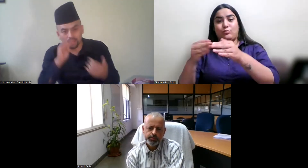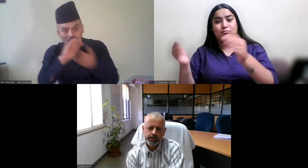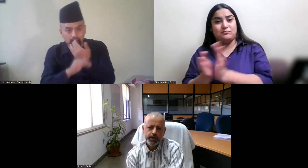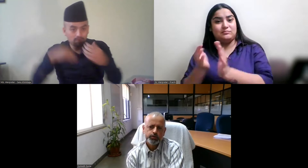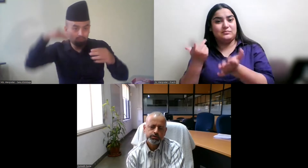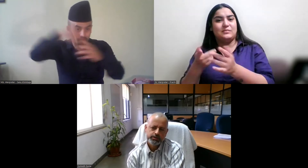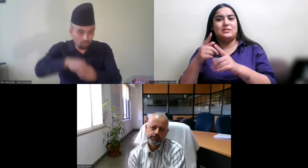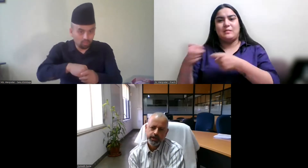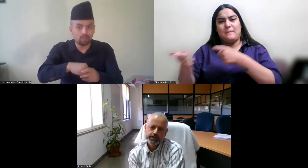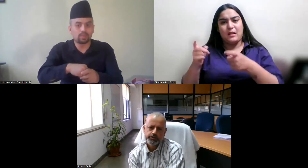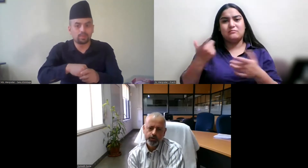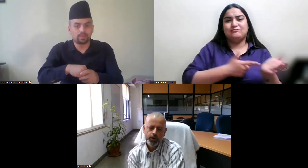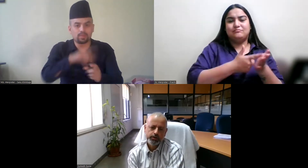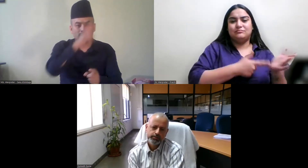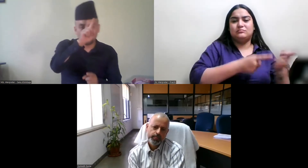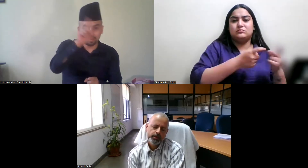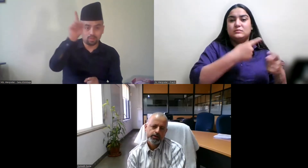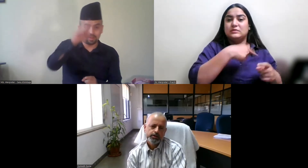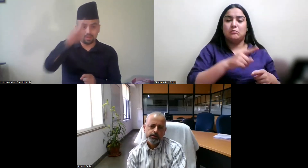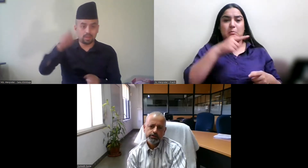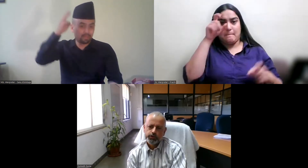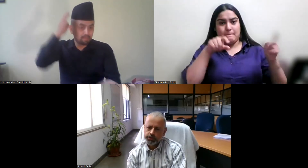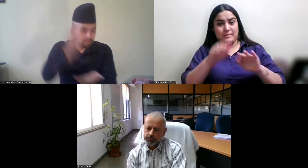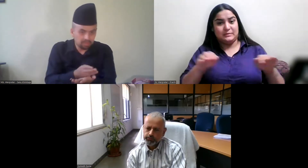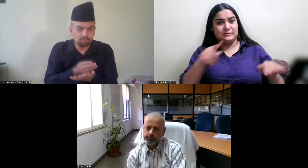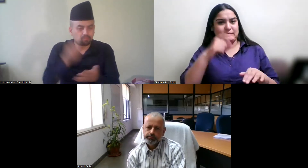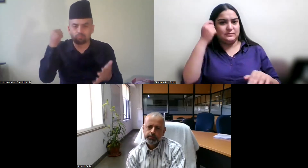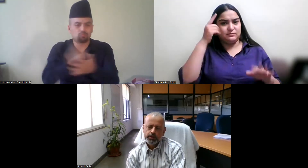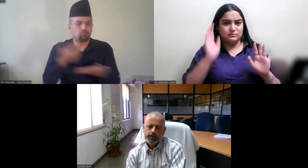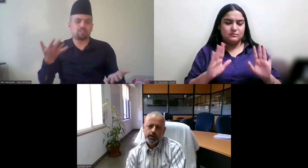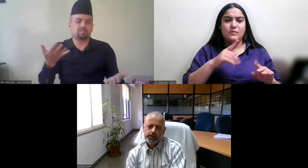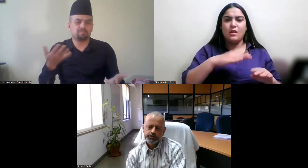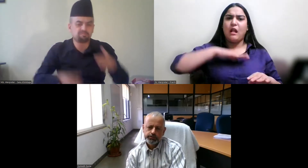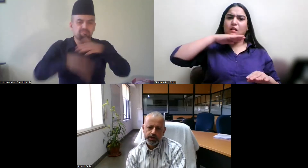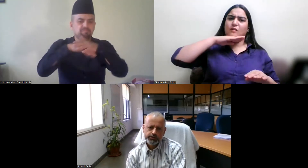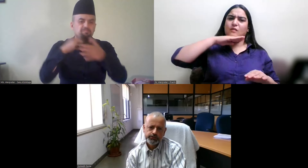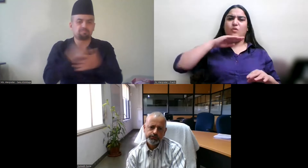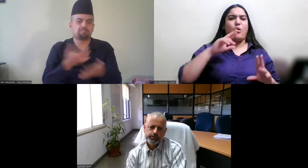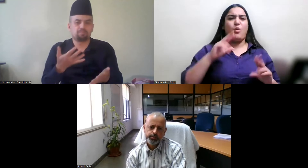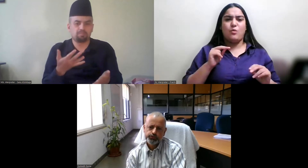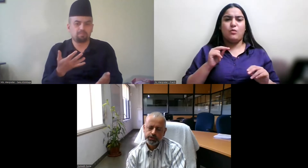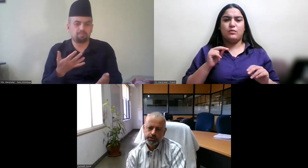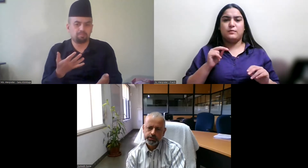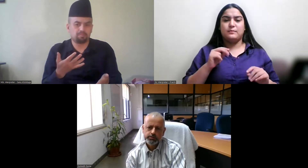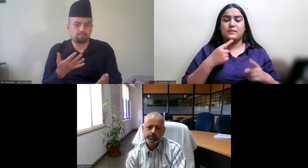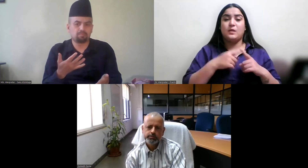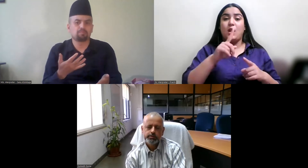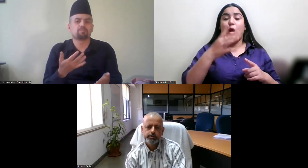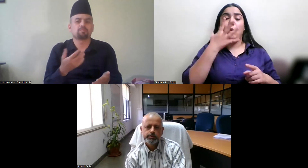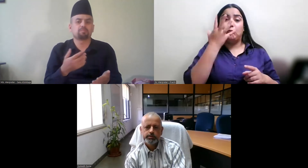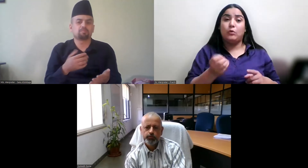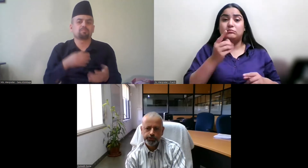just making out the right and wrong is not enough. It requires